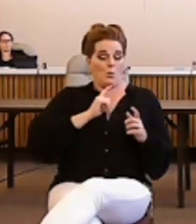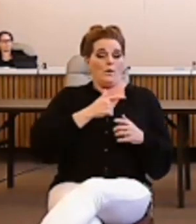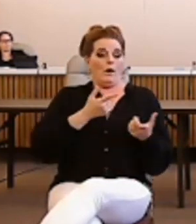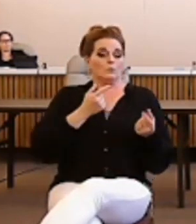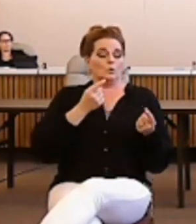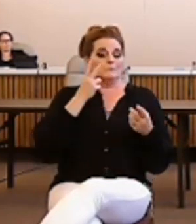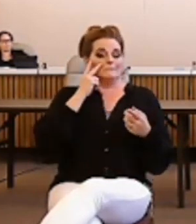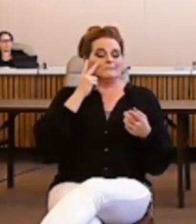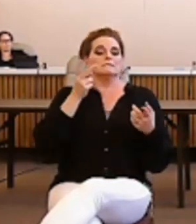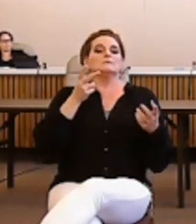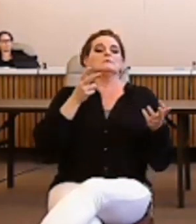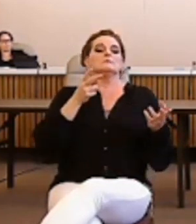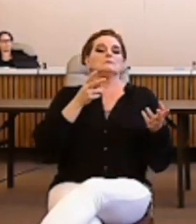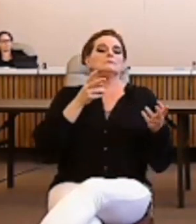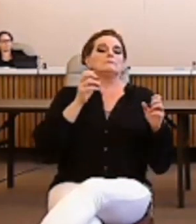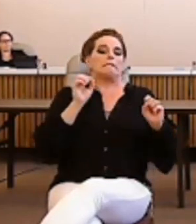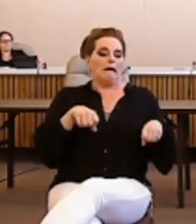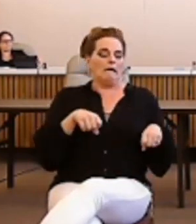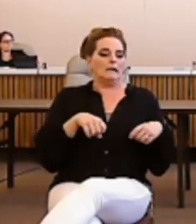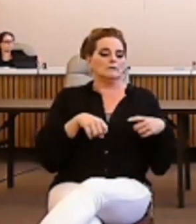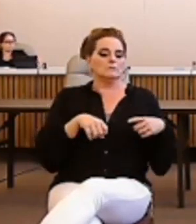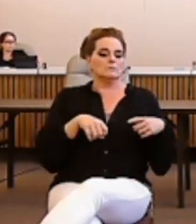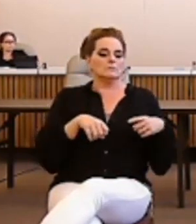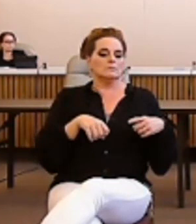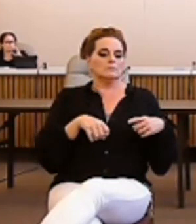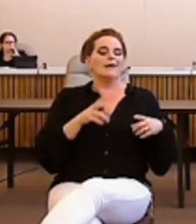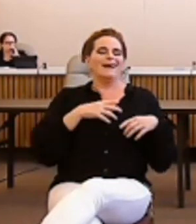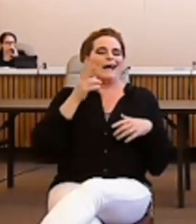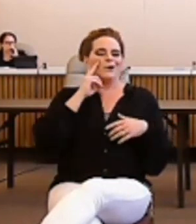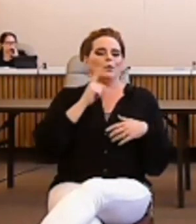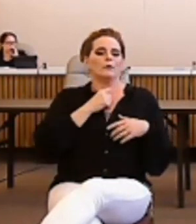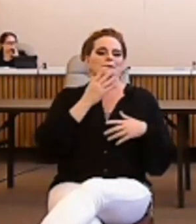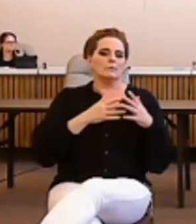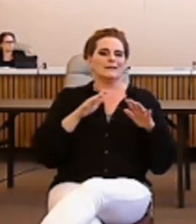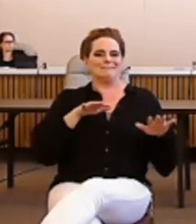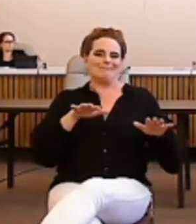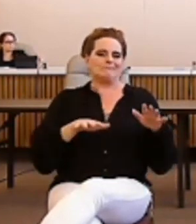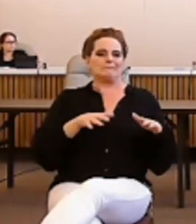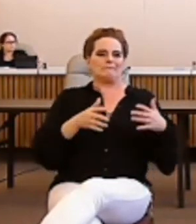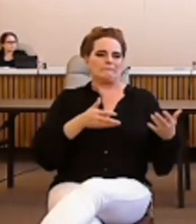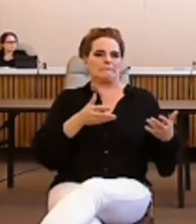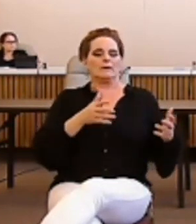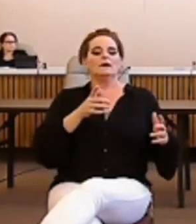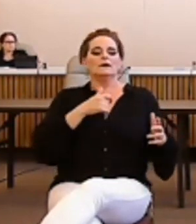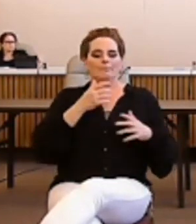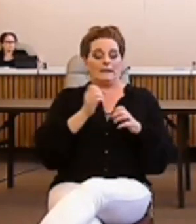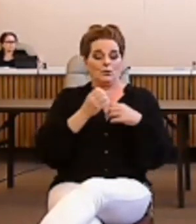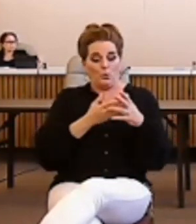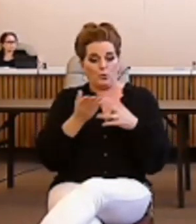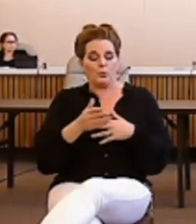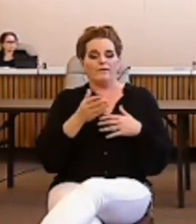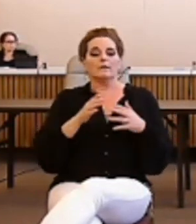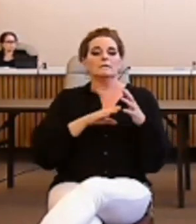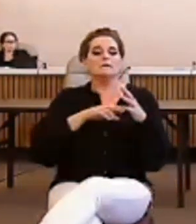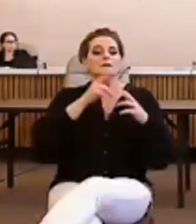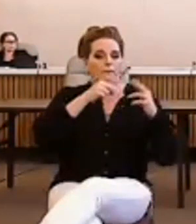is it can either be, so I know there was some reticence to making it go through this development. The other option